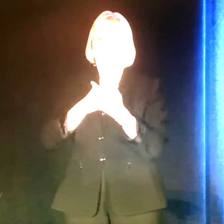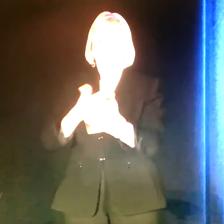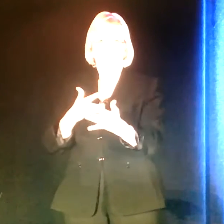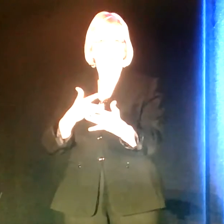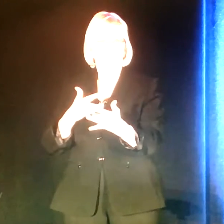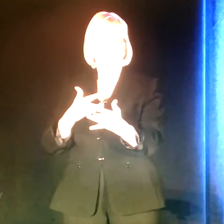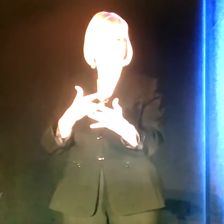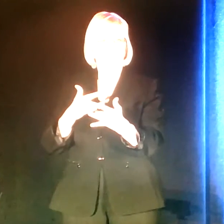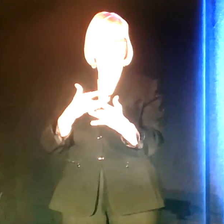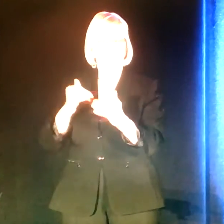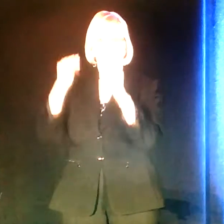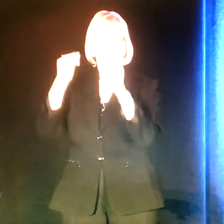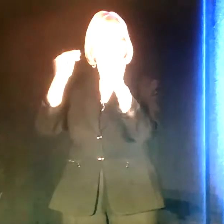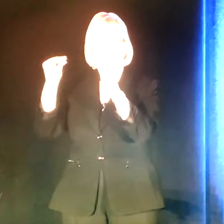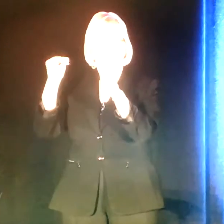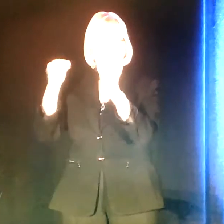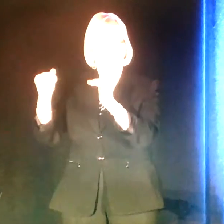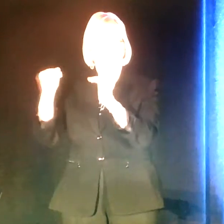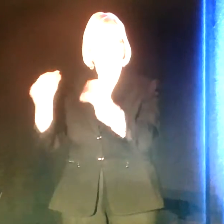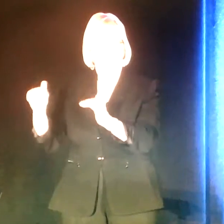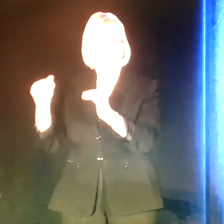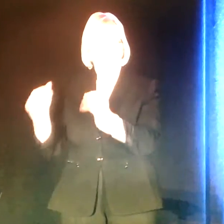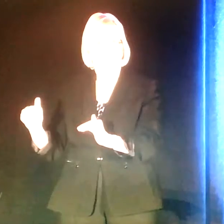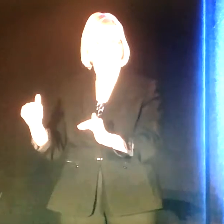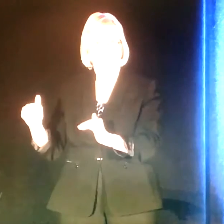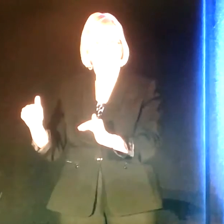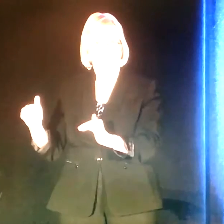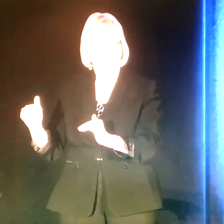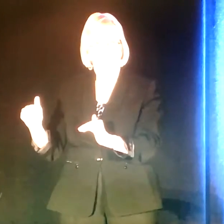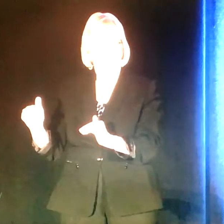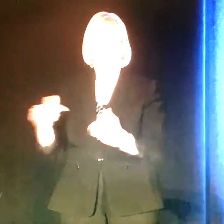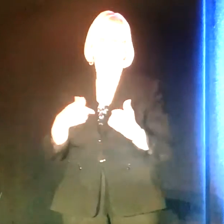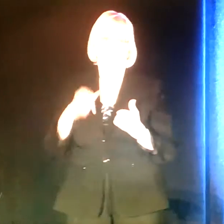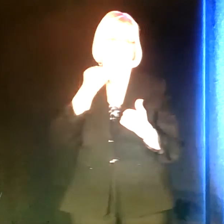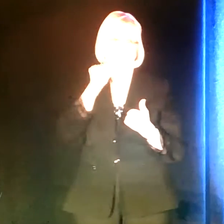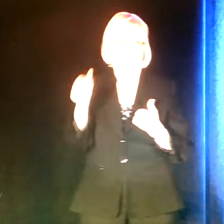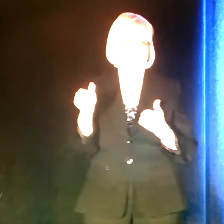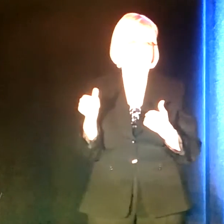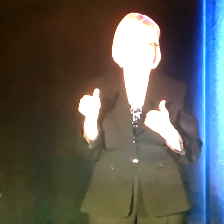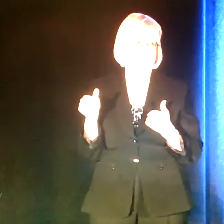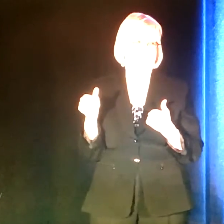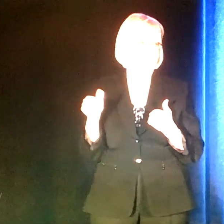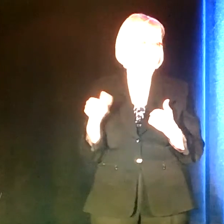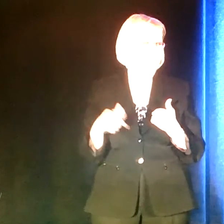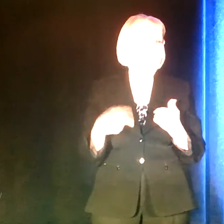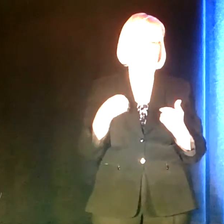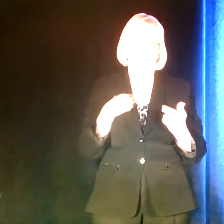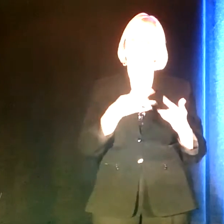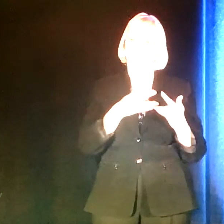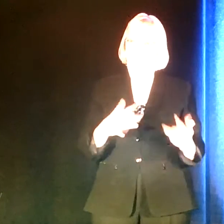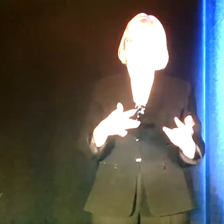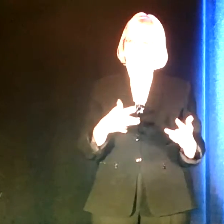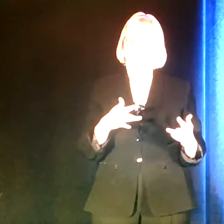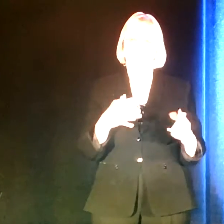Your thinking process is usually step by step, but not mine.